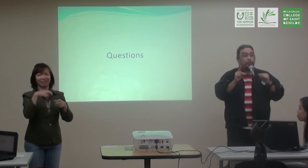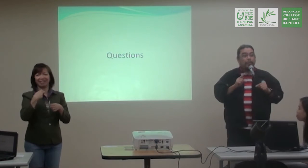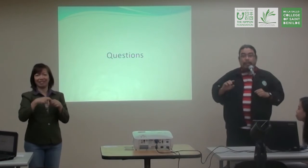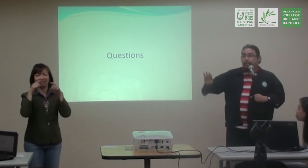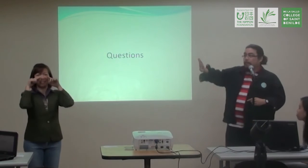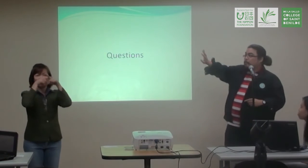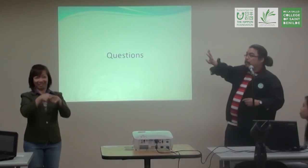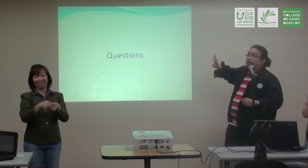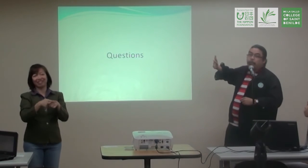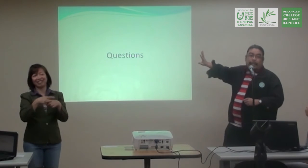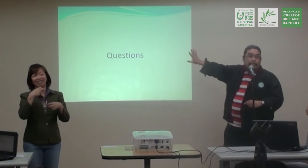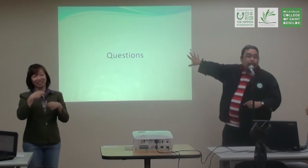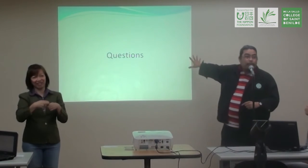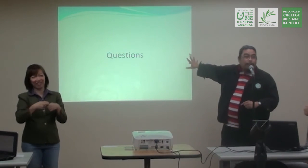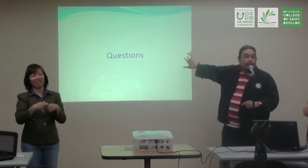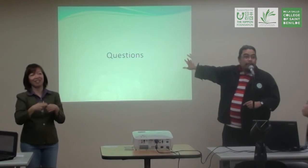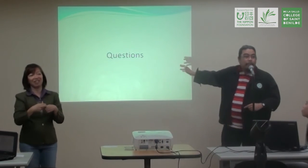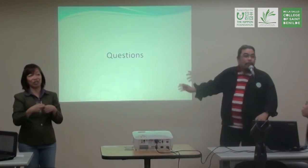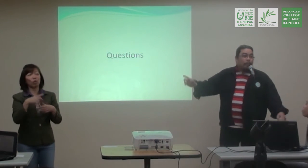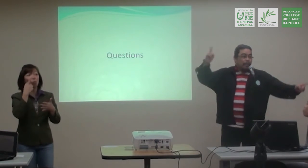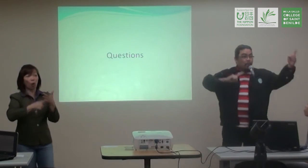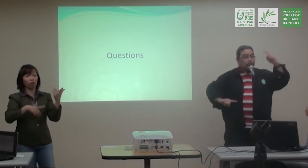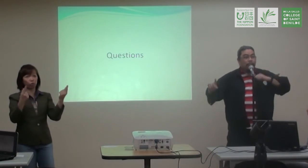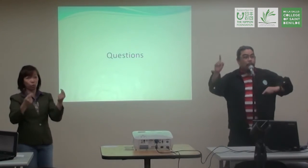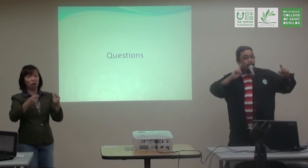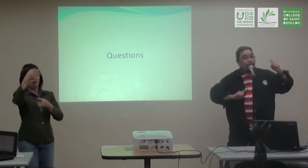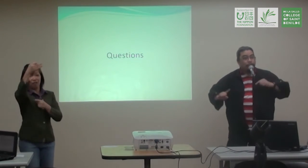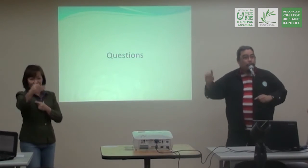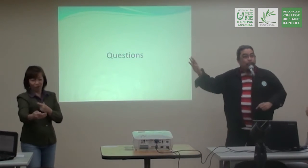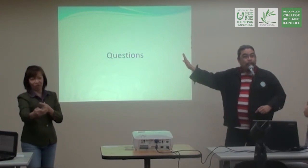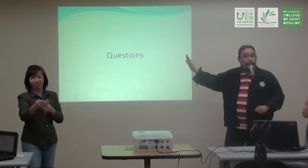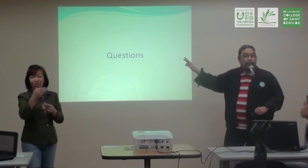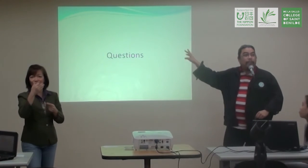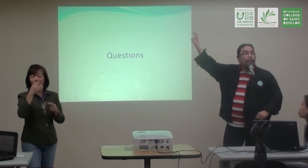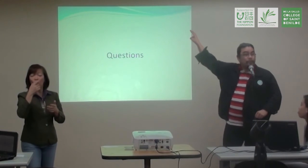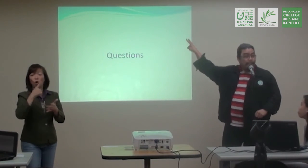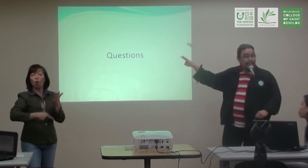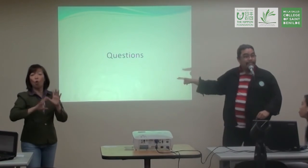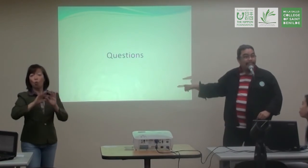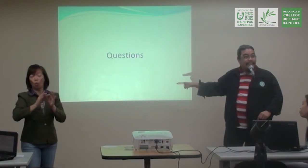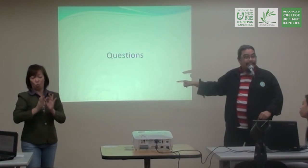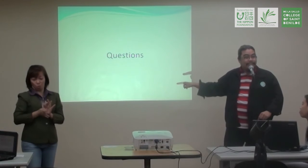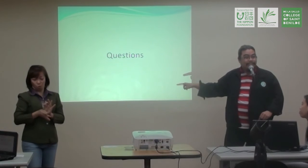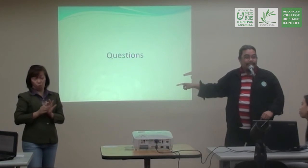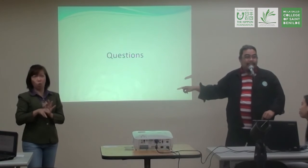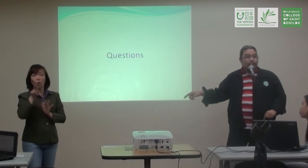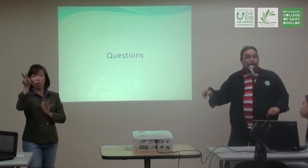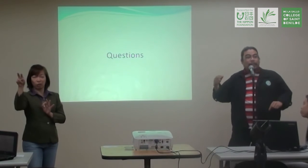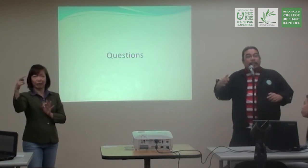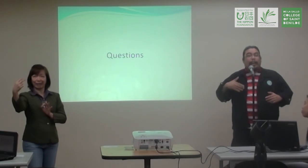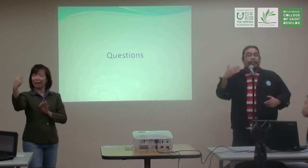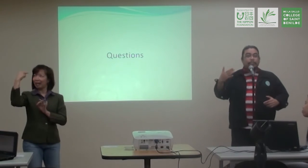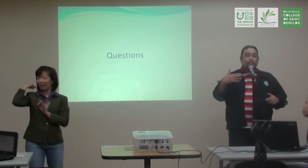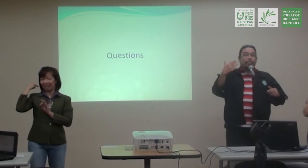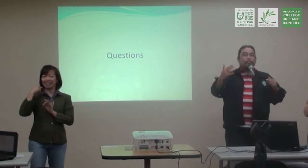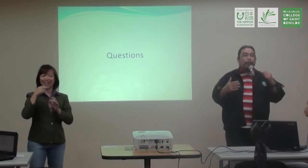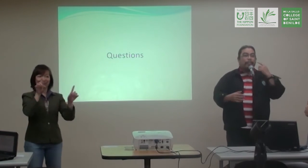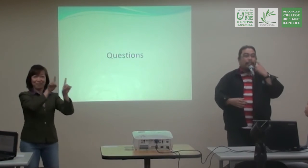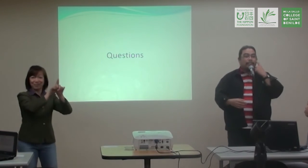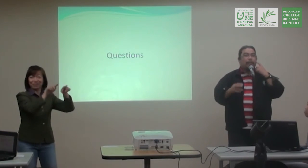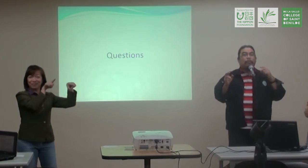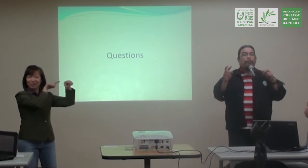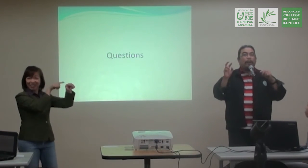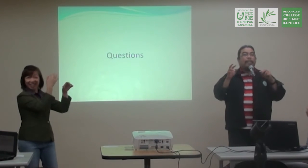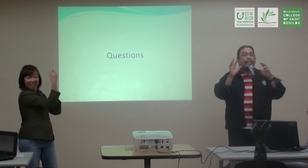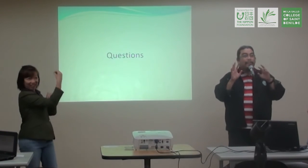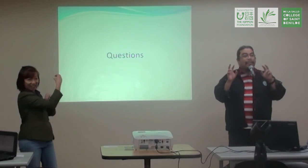time. So what we did, it's already in front. When someone's interpreting in front, they already see it. Okay, so until such a